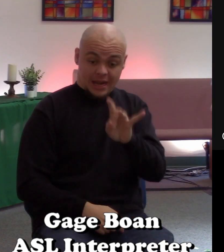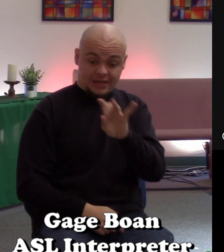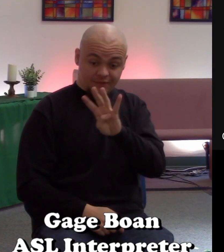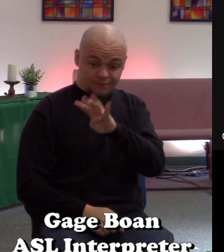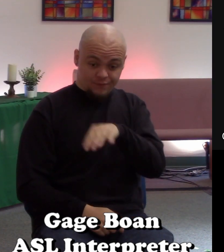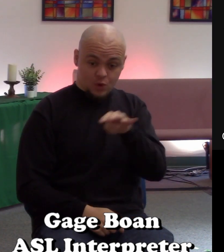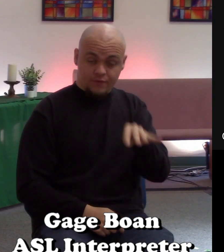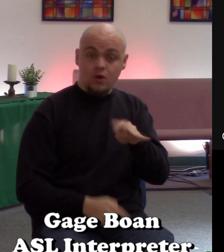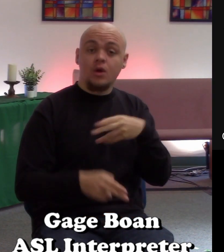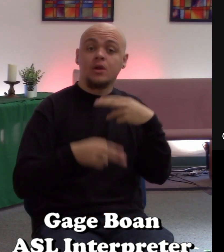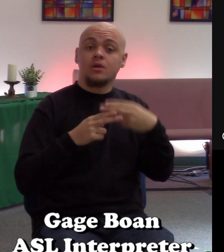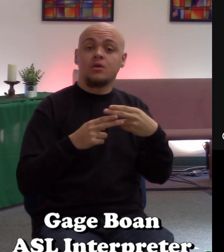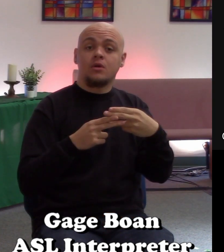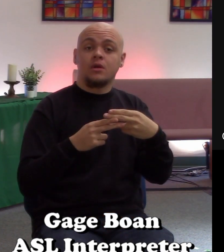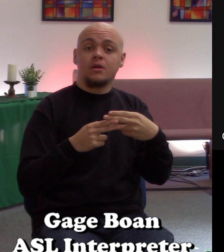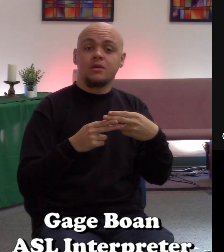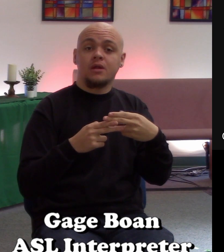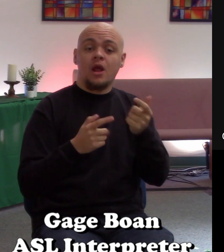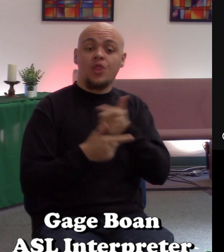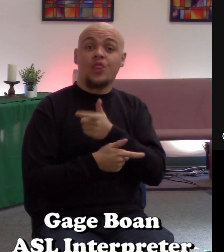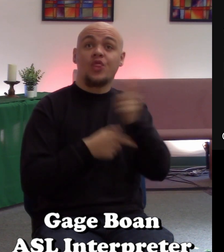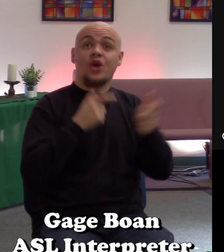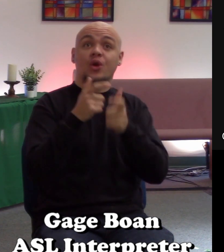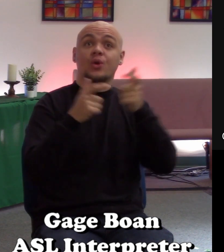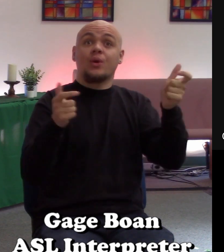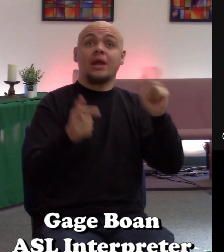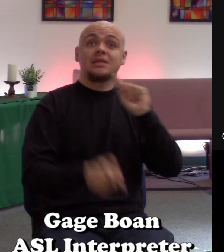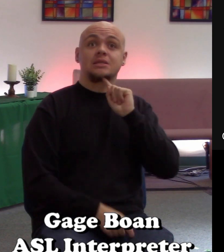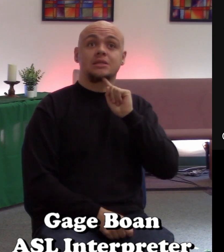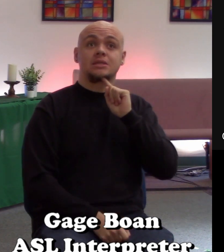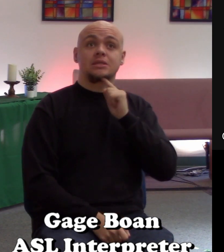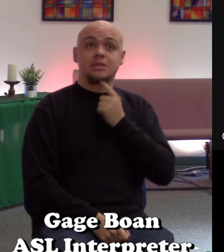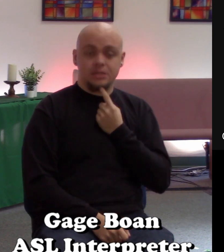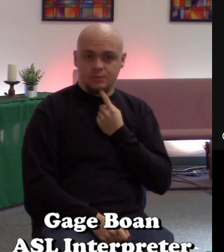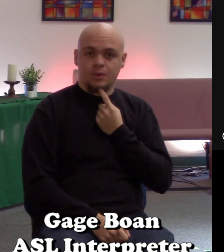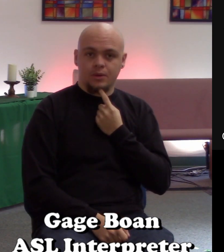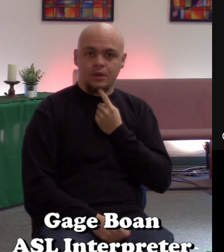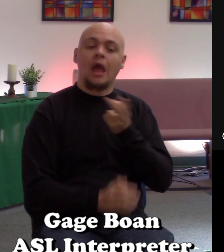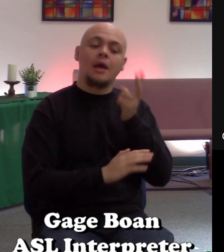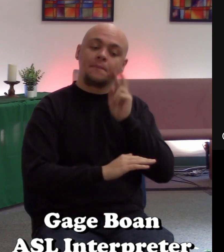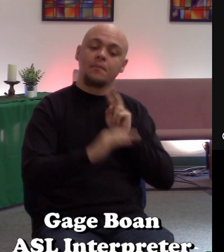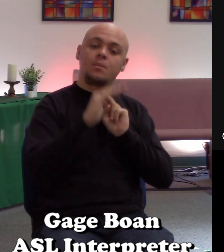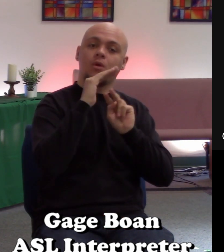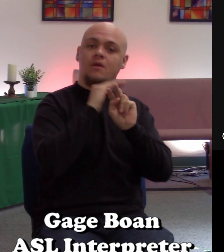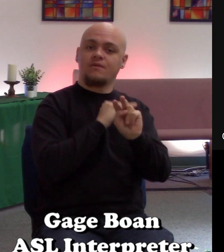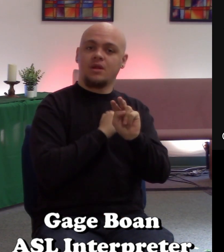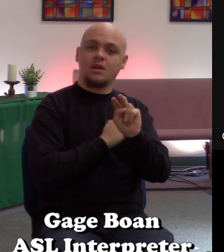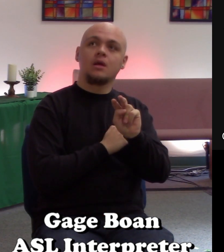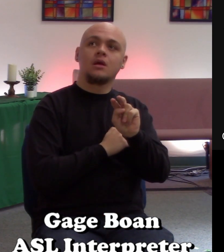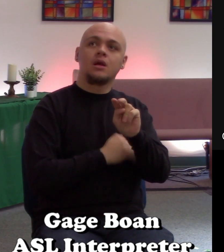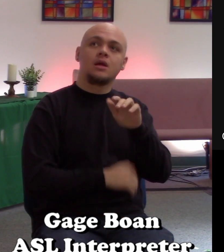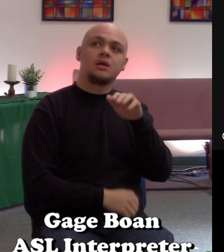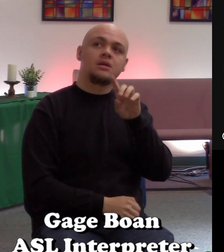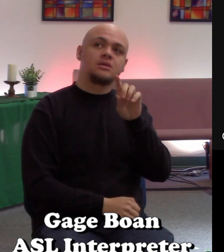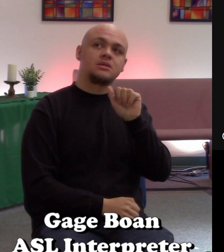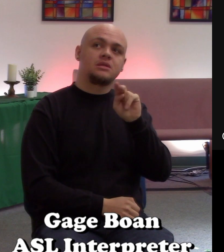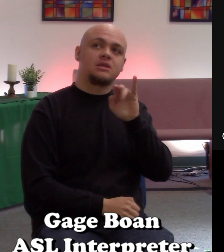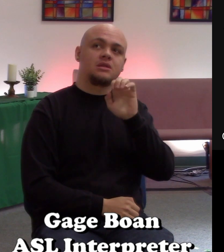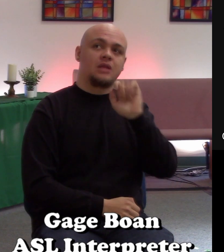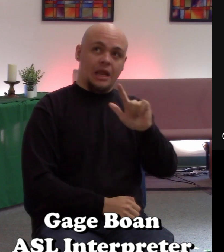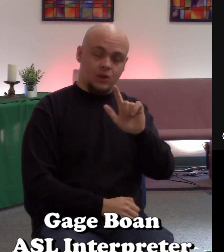happened in 1844 is an event known as the Great Disappointment. It was based upon a certain prophecy of Daniel